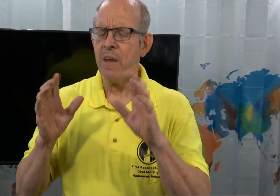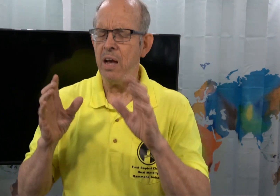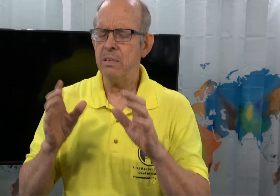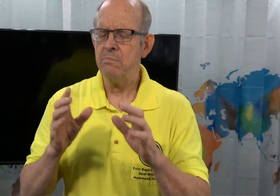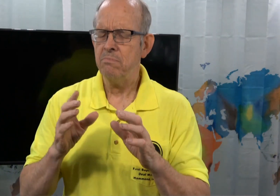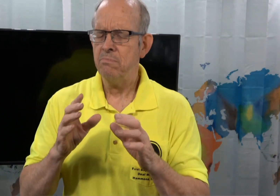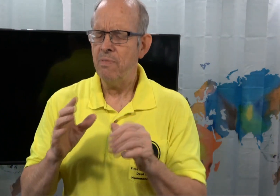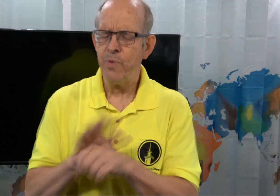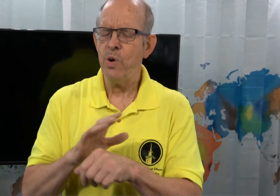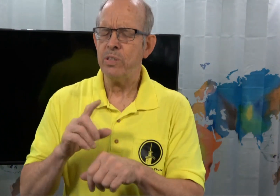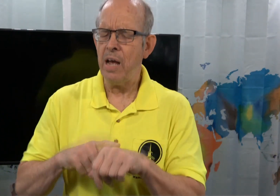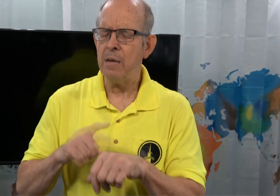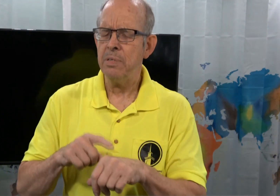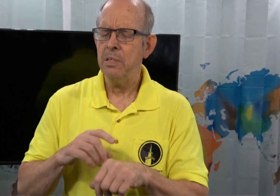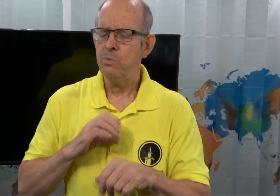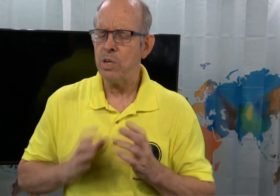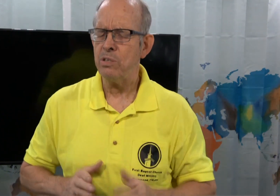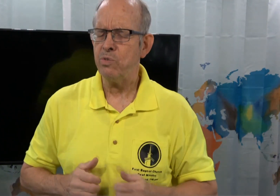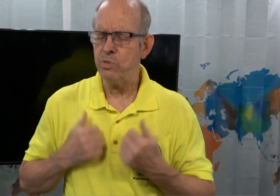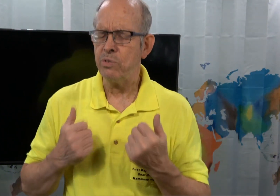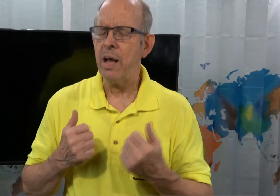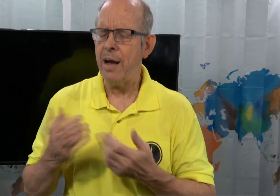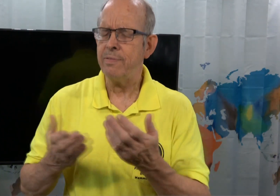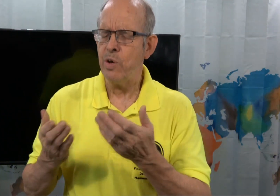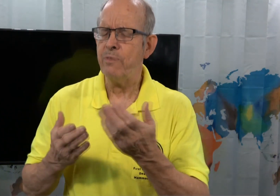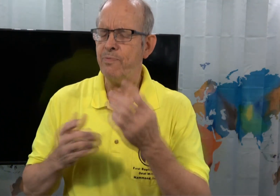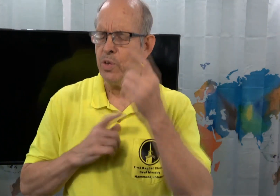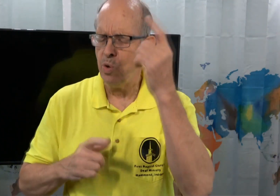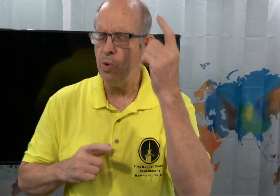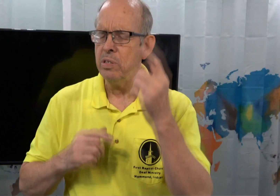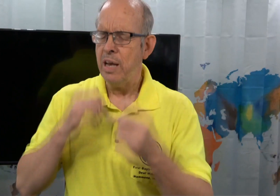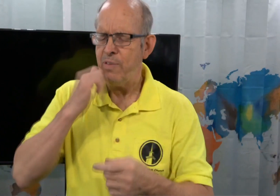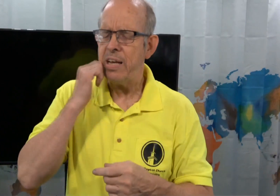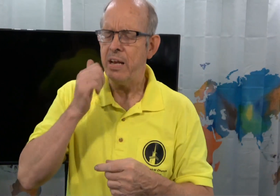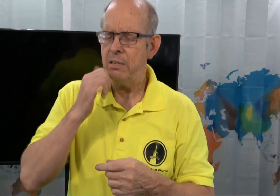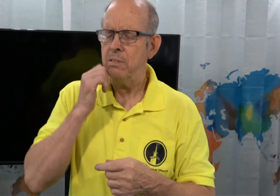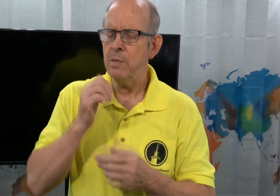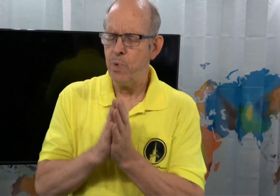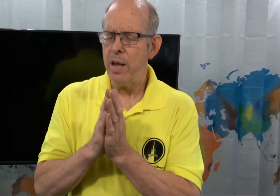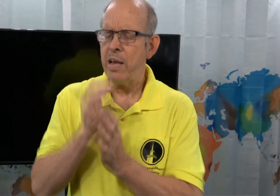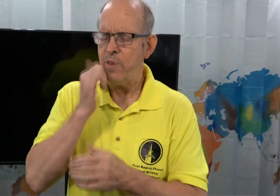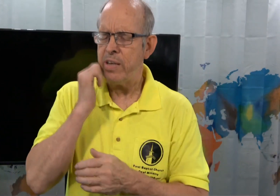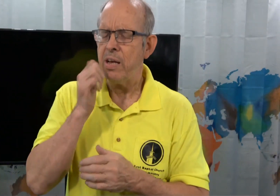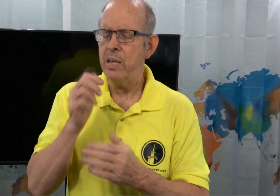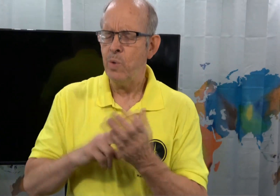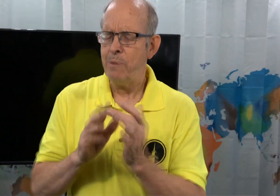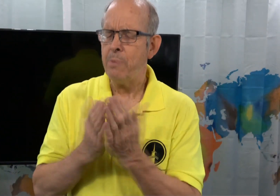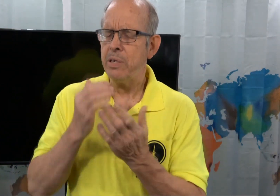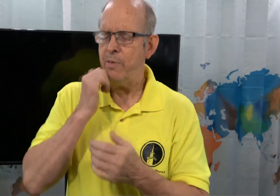Justify good time. We can strive to the Lord every day, pray every day, be Bible every